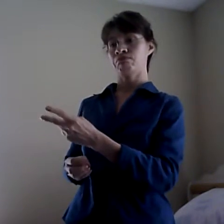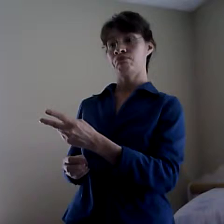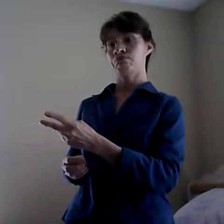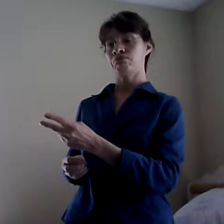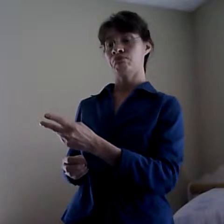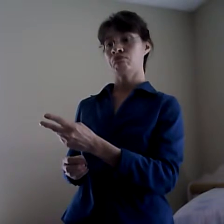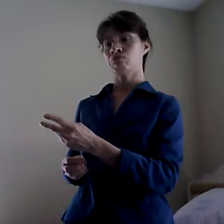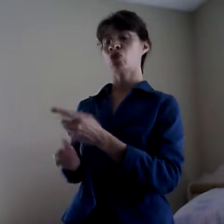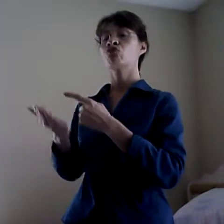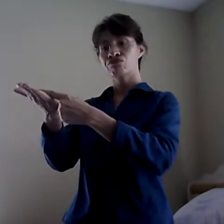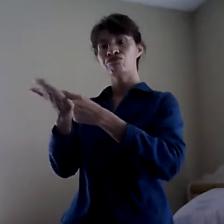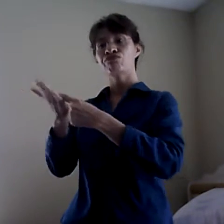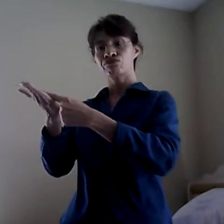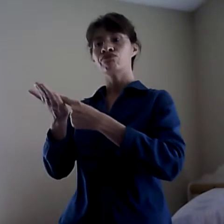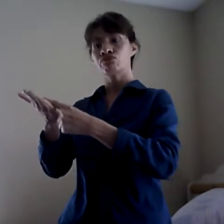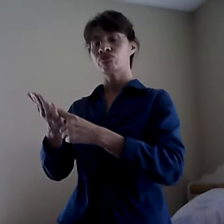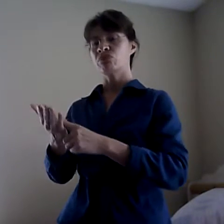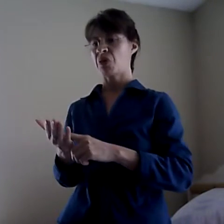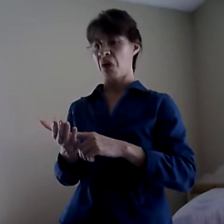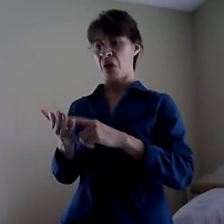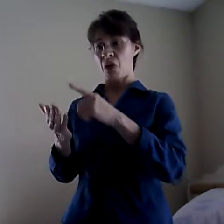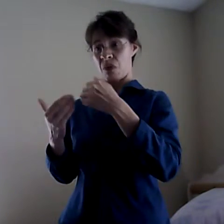you probably do that? You know?